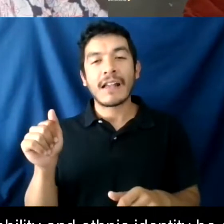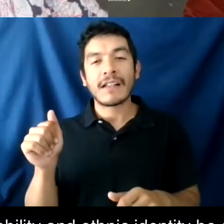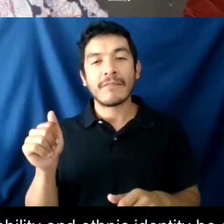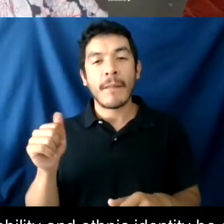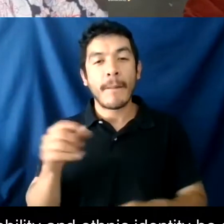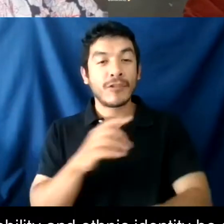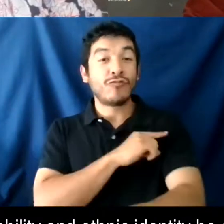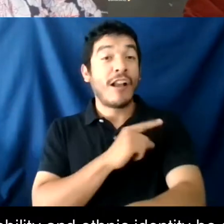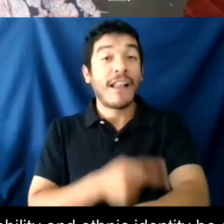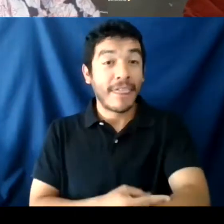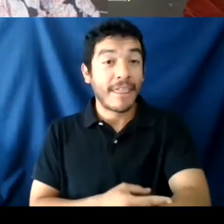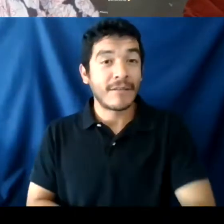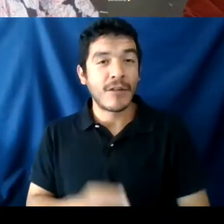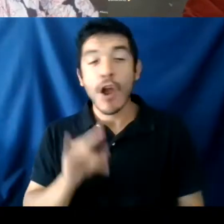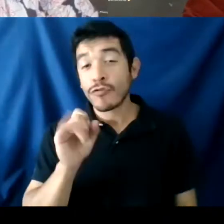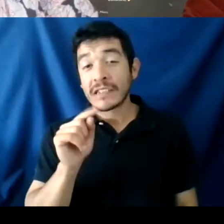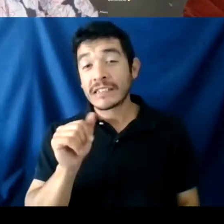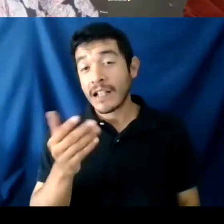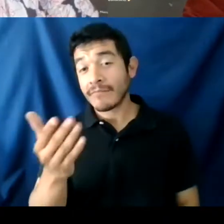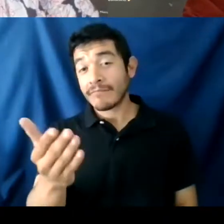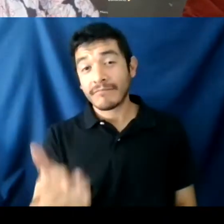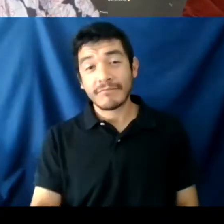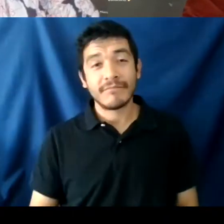take that one first?